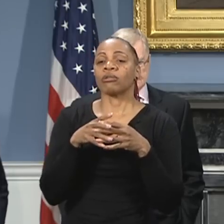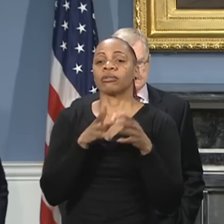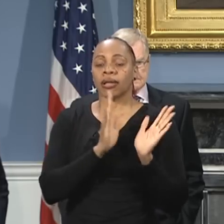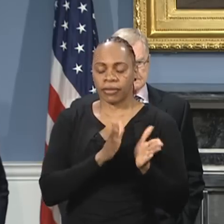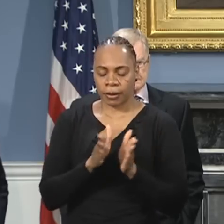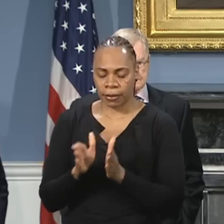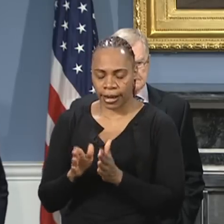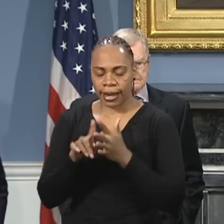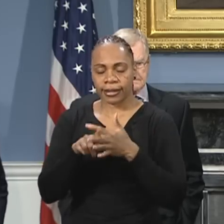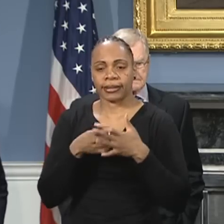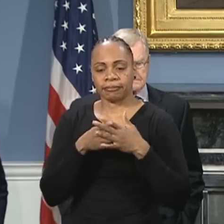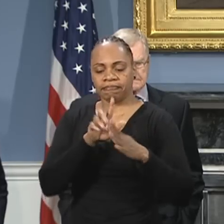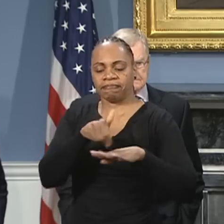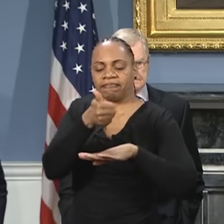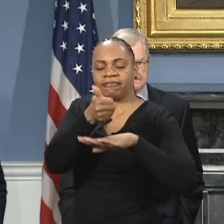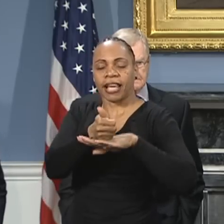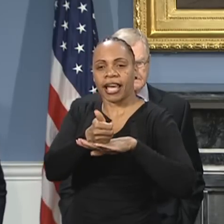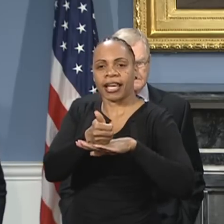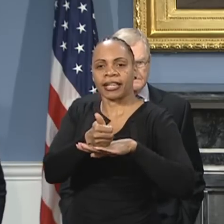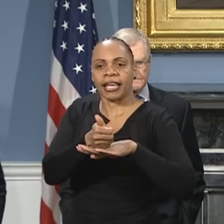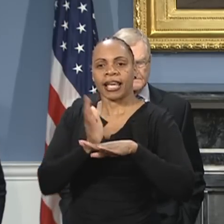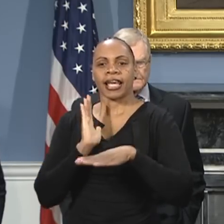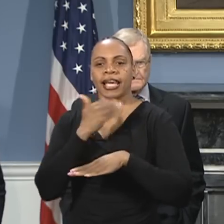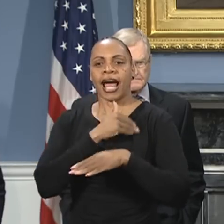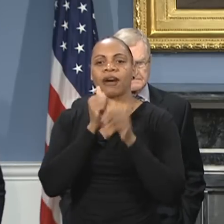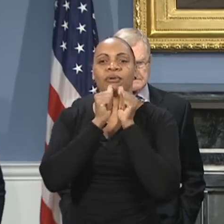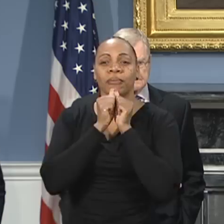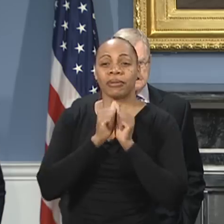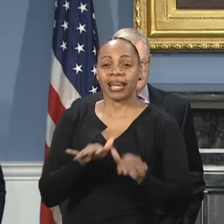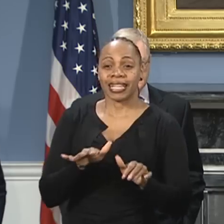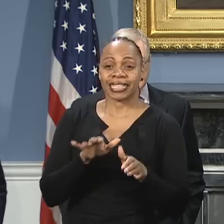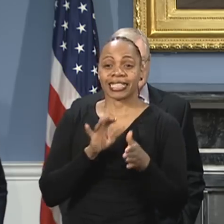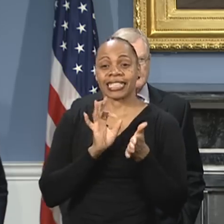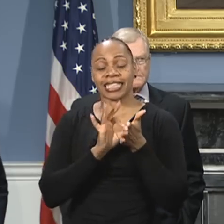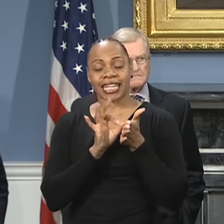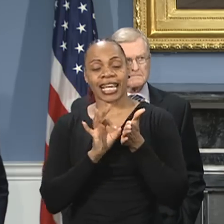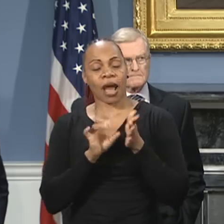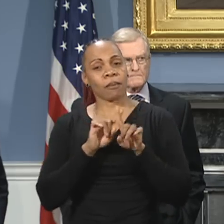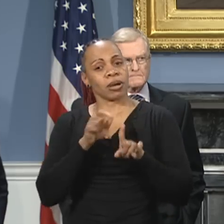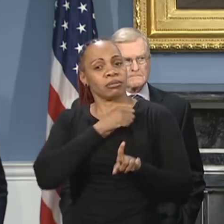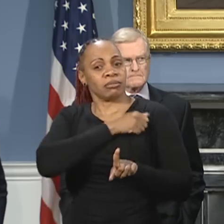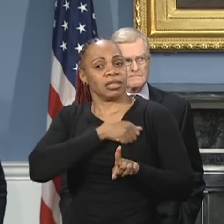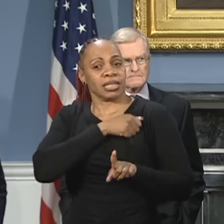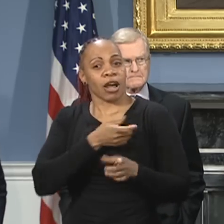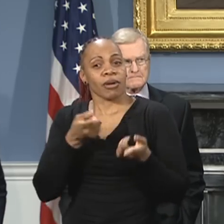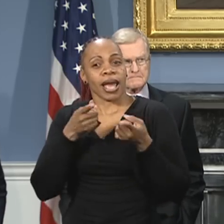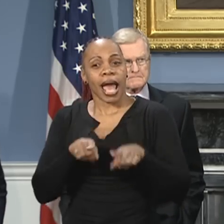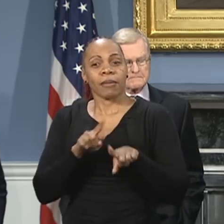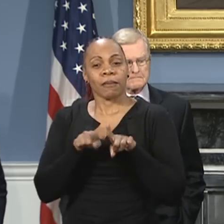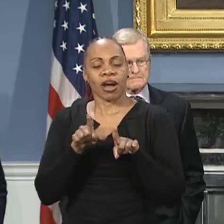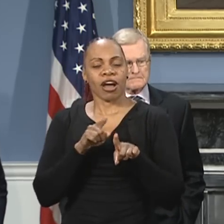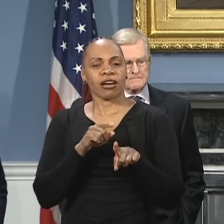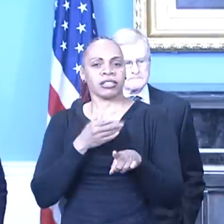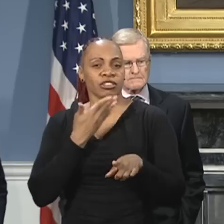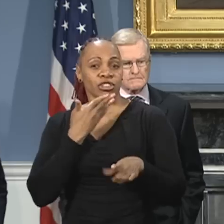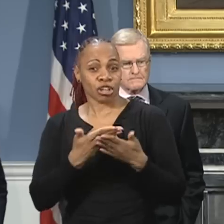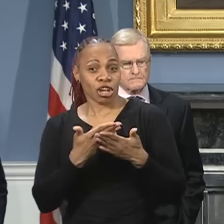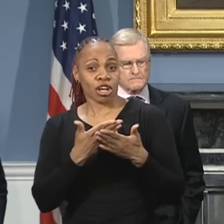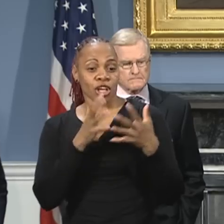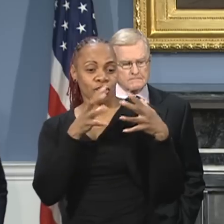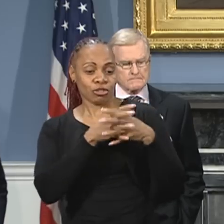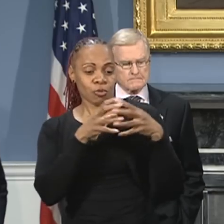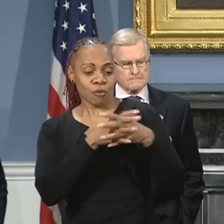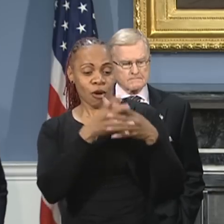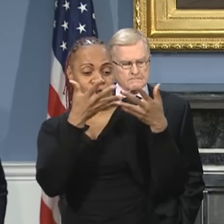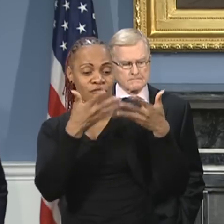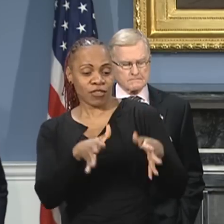In the category of counting our blessings, I'm sorry we have this storm today, but it's good that we got the whole Super Bowl done so well before it